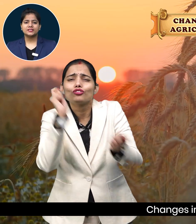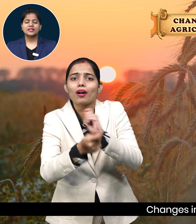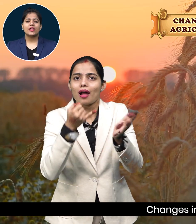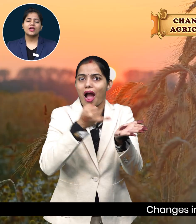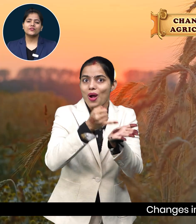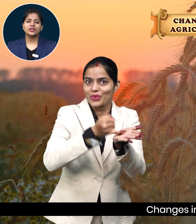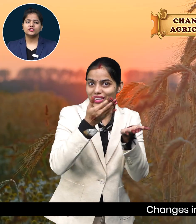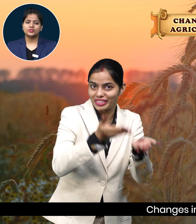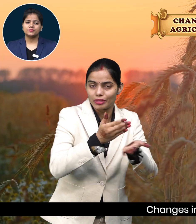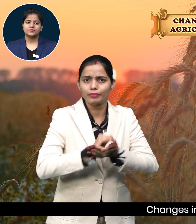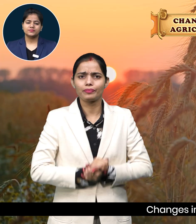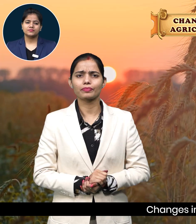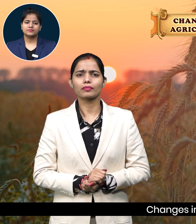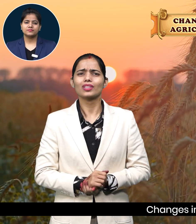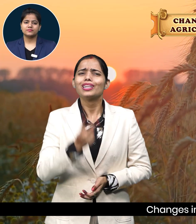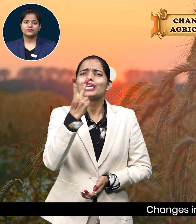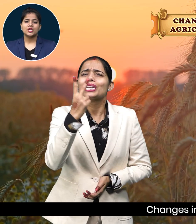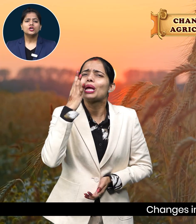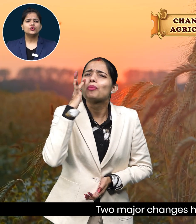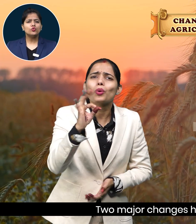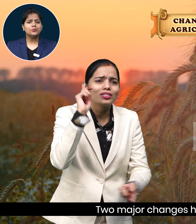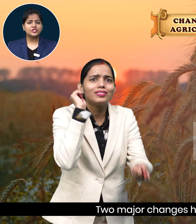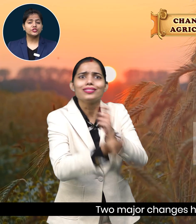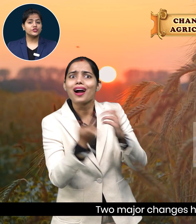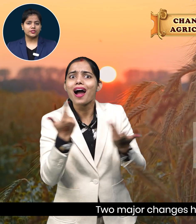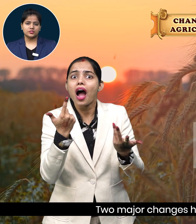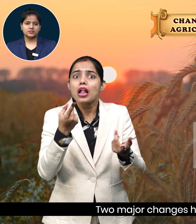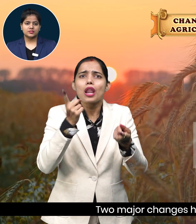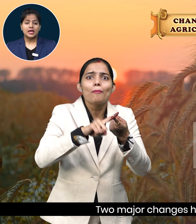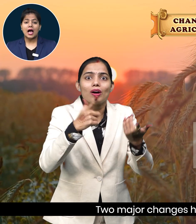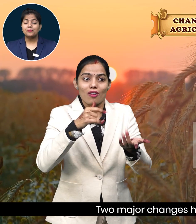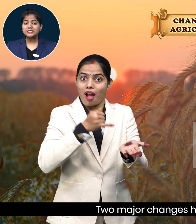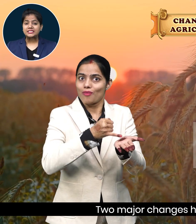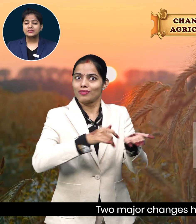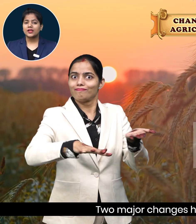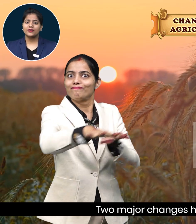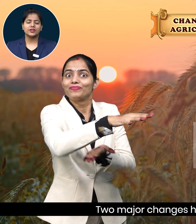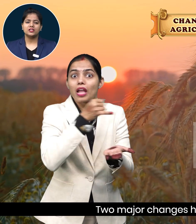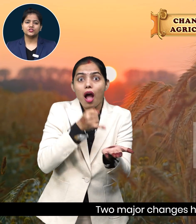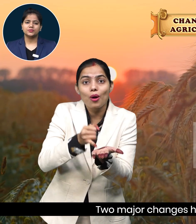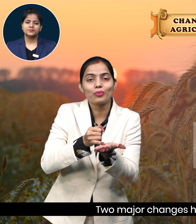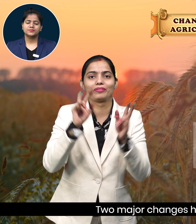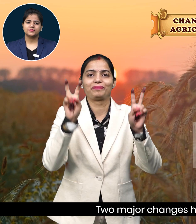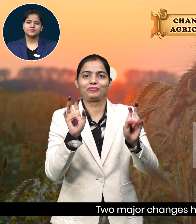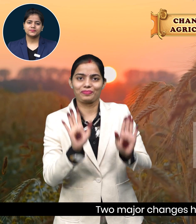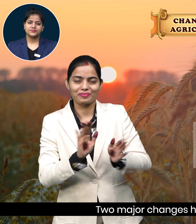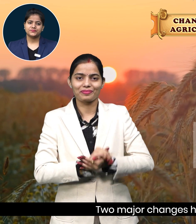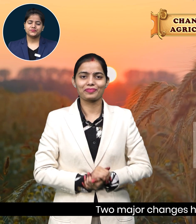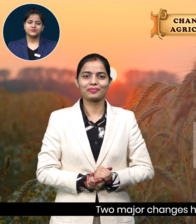Changes in agriculture. Two major changes happened in agriculture.